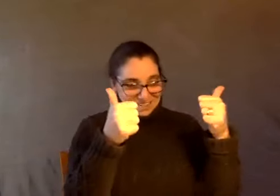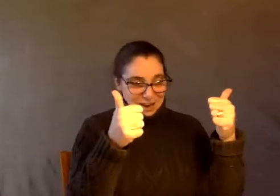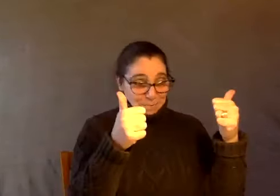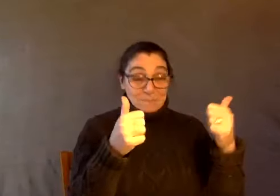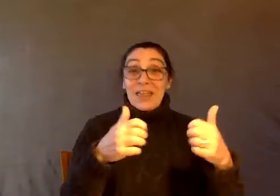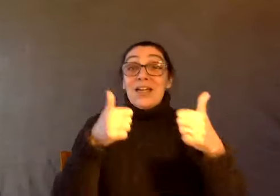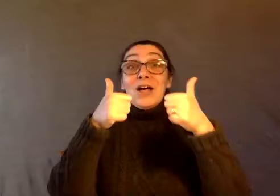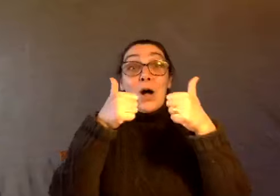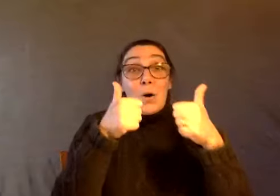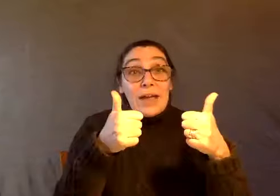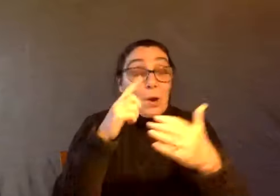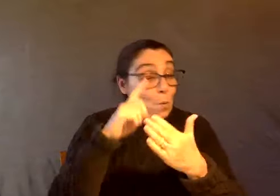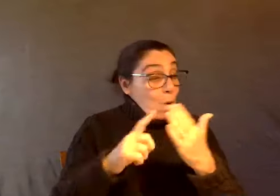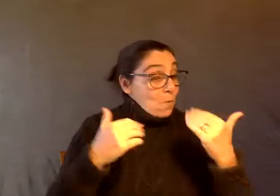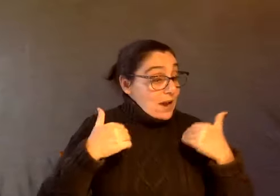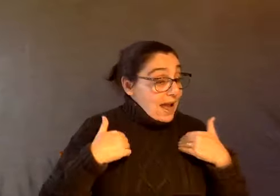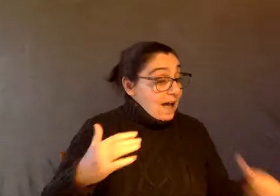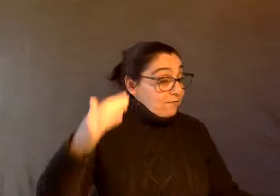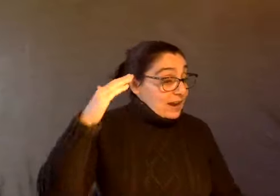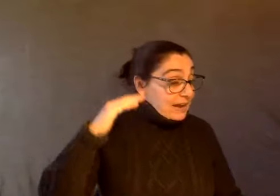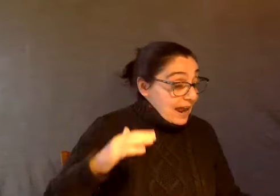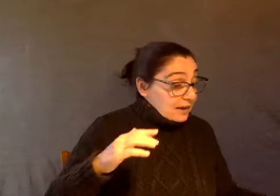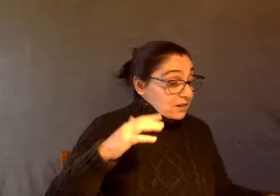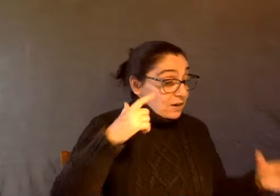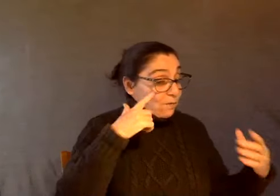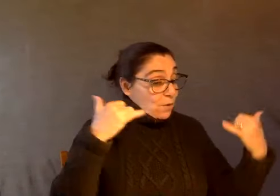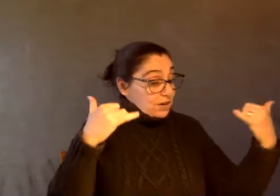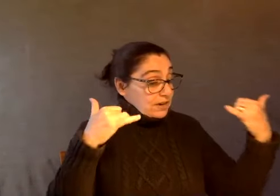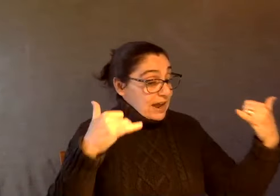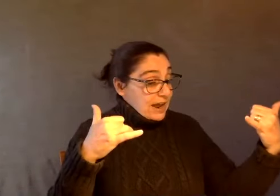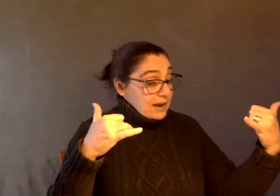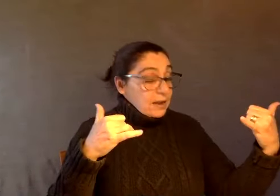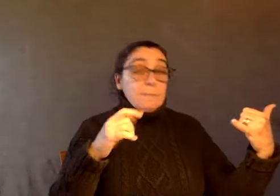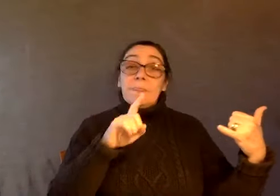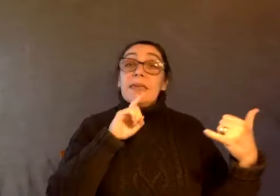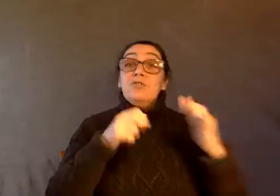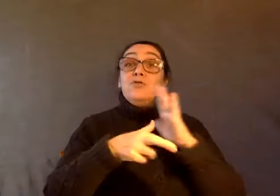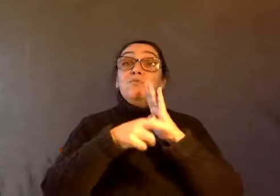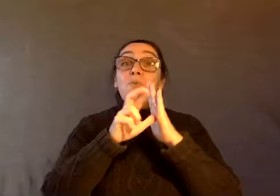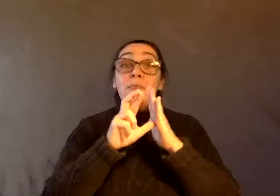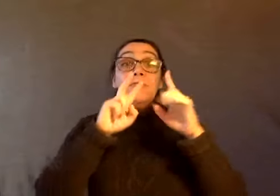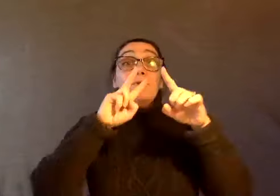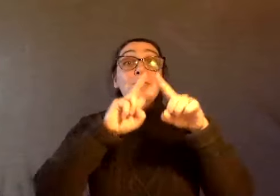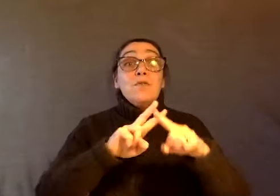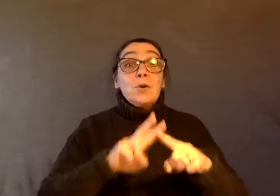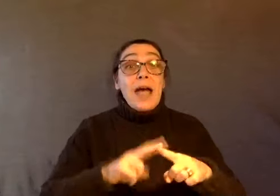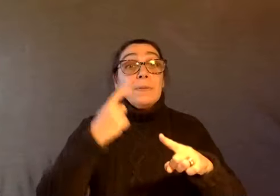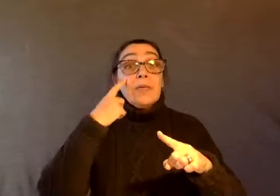we go. Okay, what we have next for today is to run through the